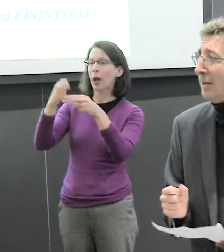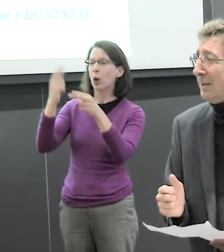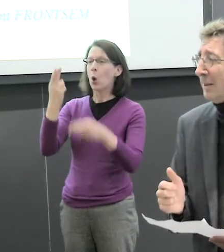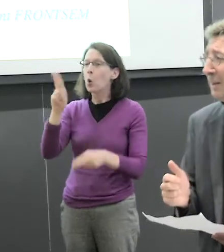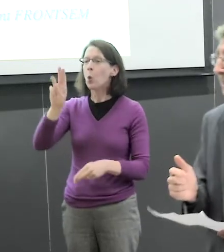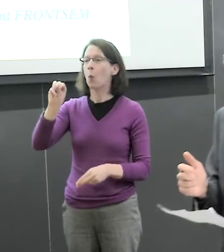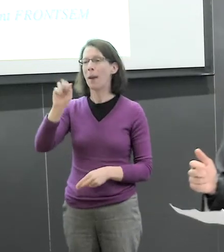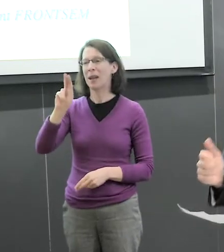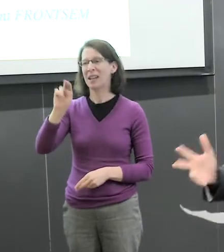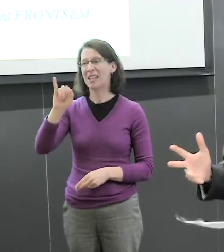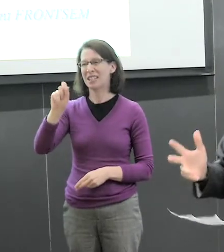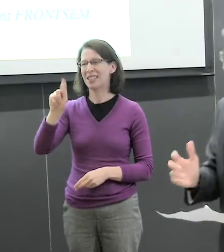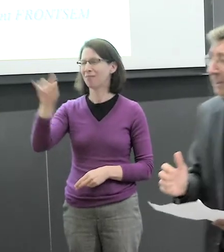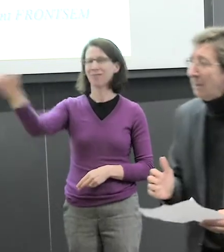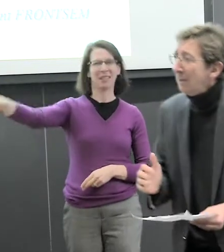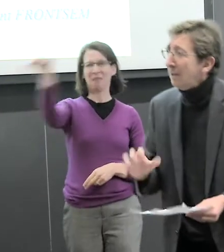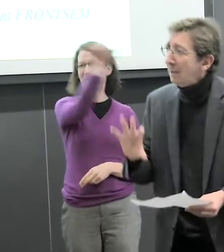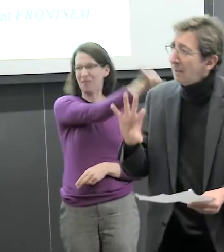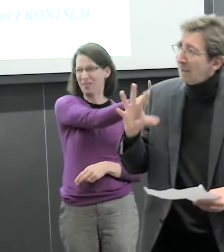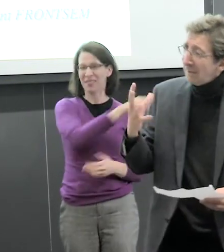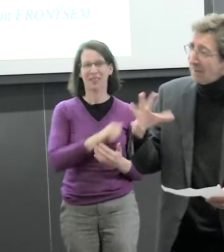For his math